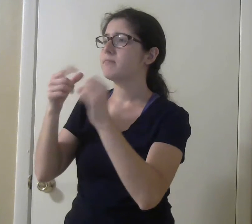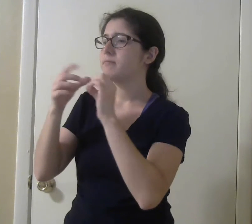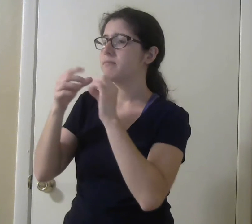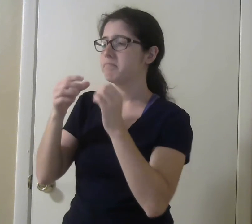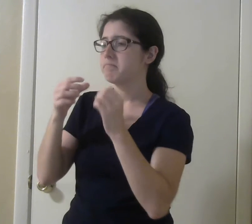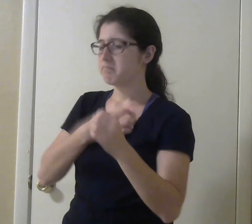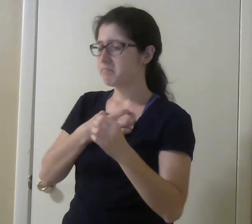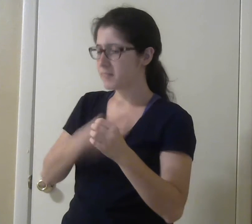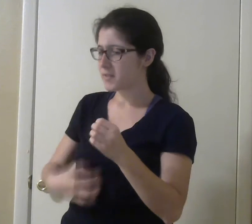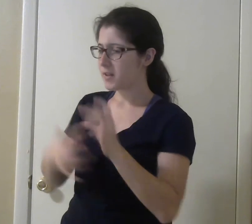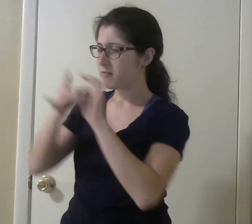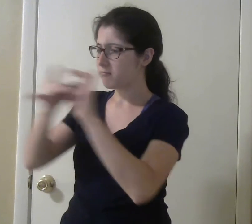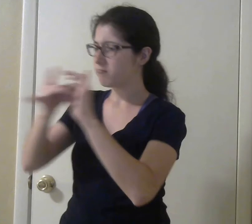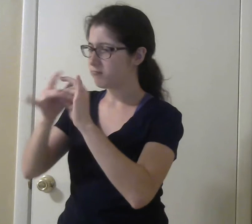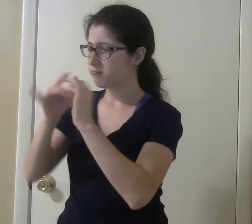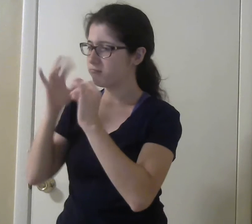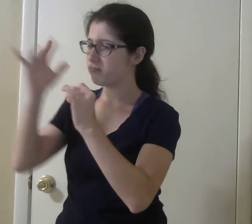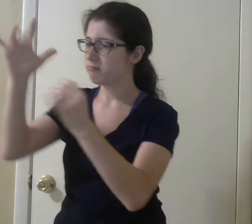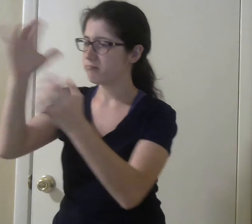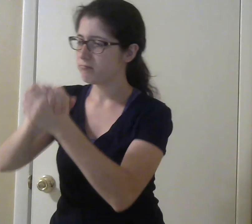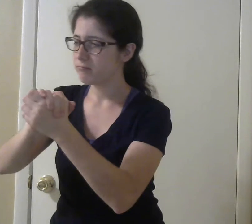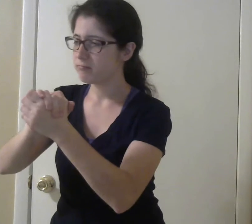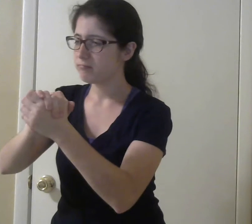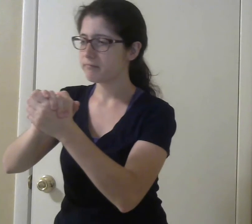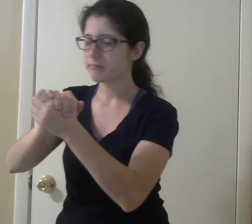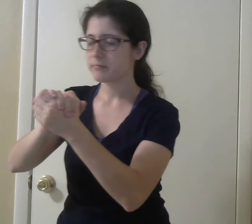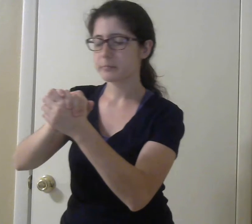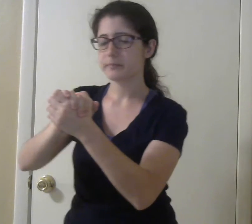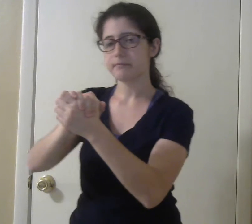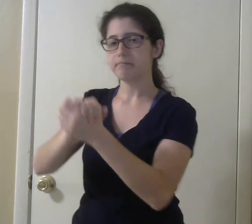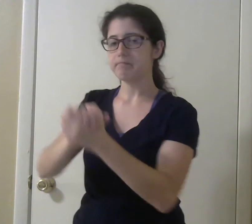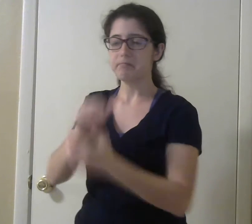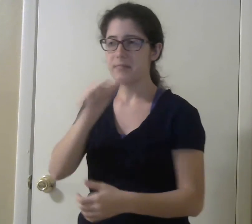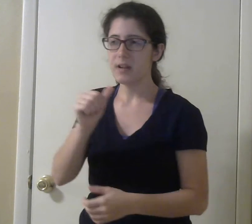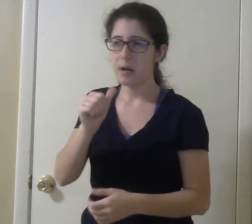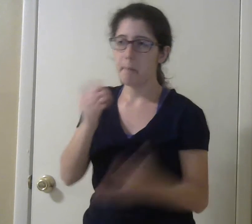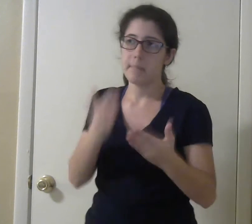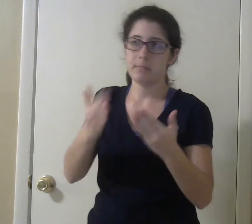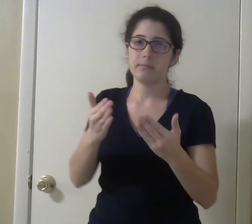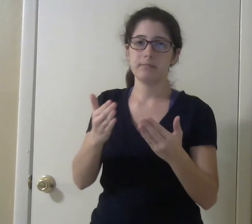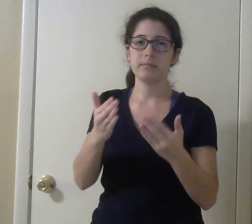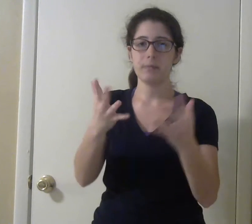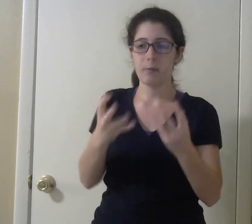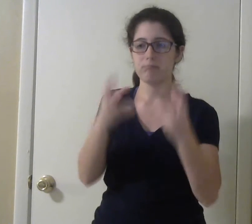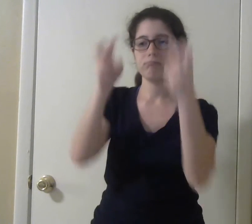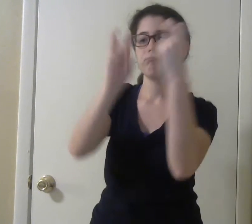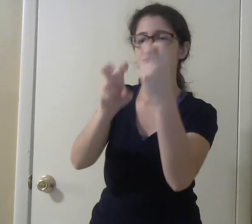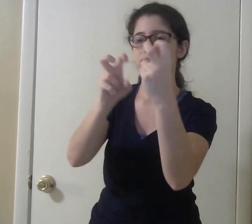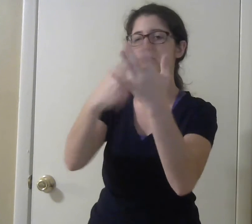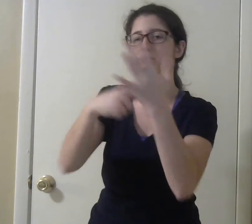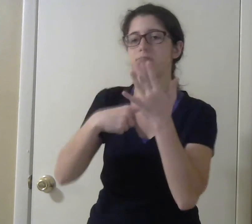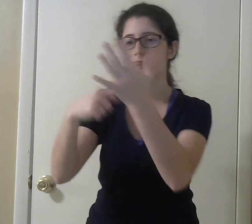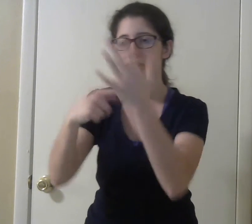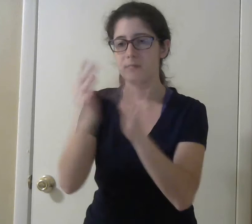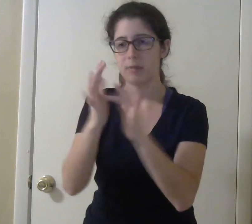unbeliever over pizza in the hope of leading her to Christ. In other words, this is just pure evangelism and not romance. And I would